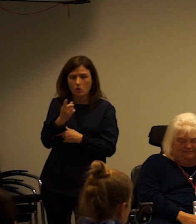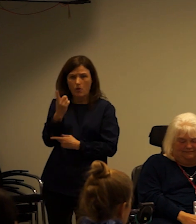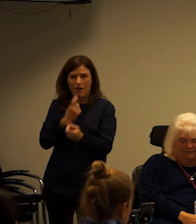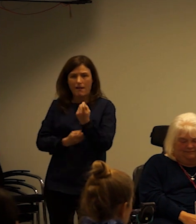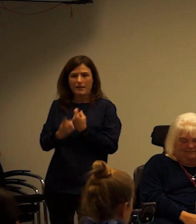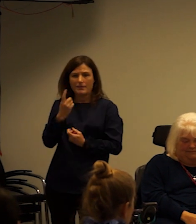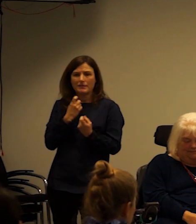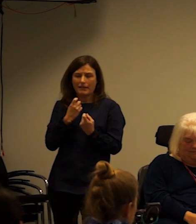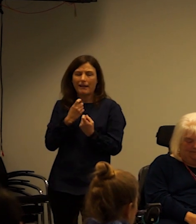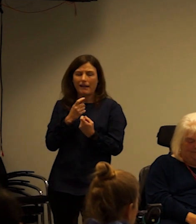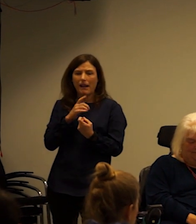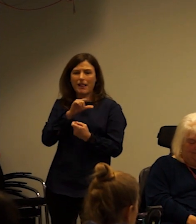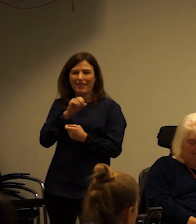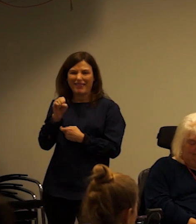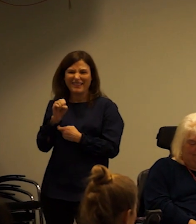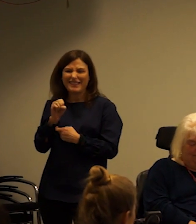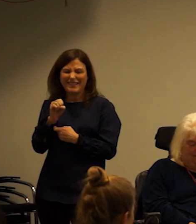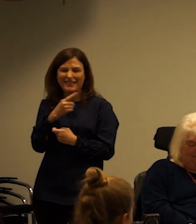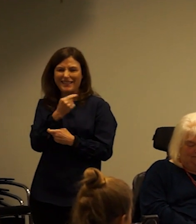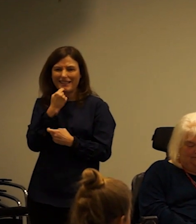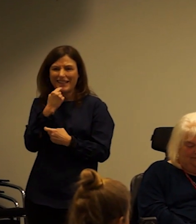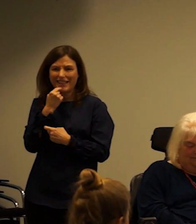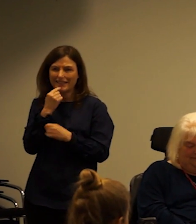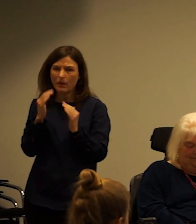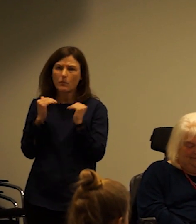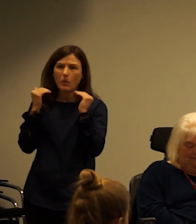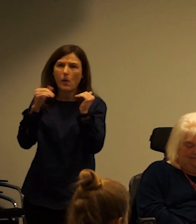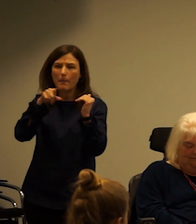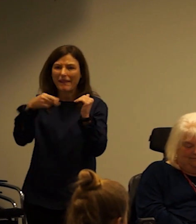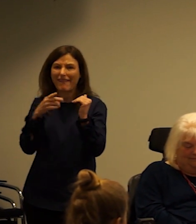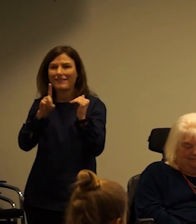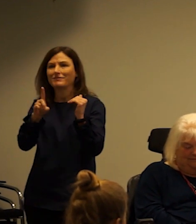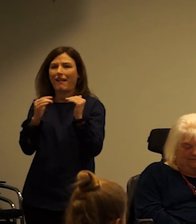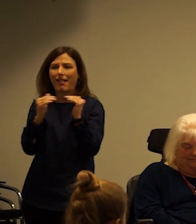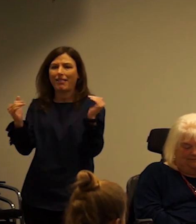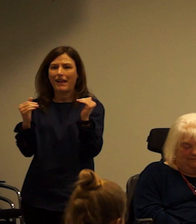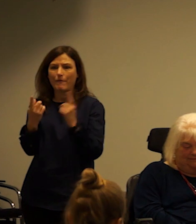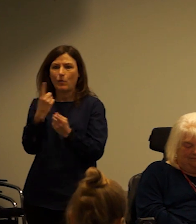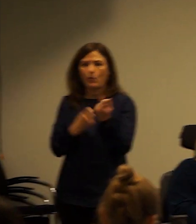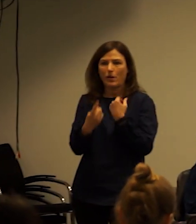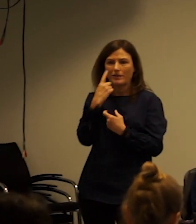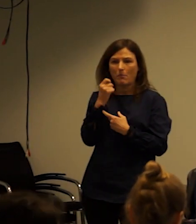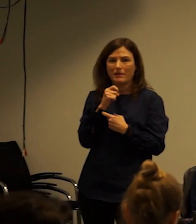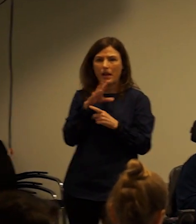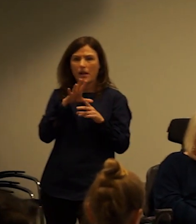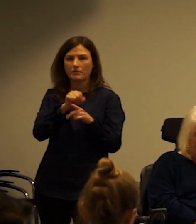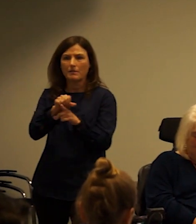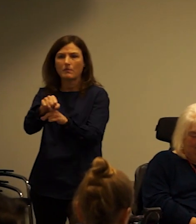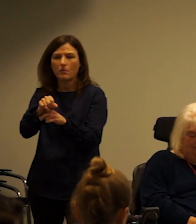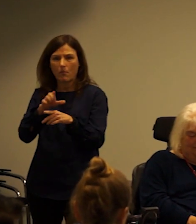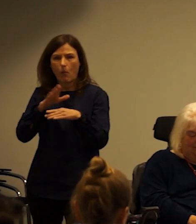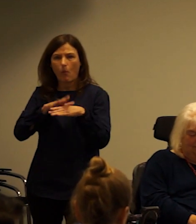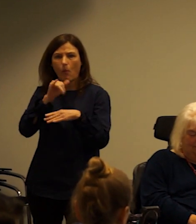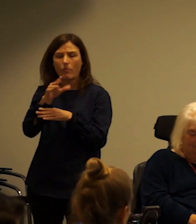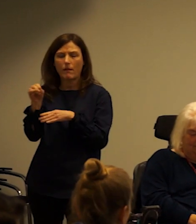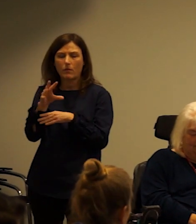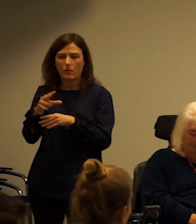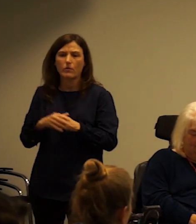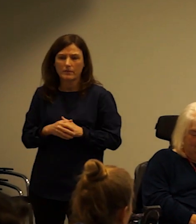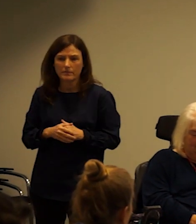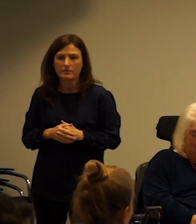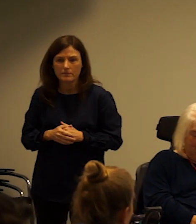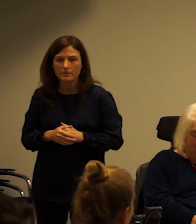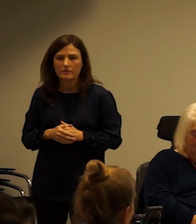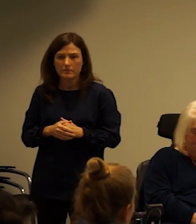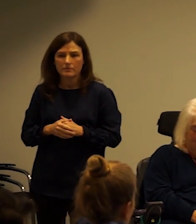asking, as Lee said, PhD level questions, which is good because they're getting captured on the recording, you know,